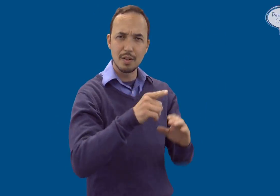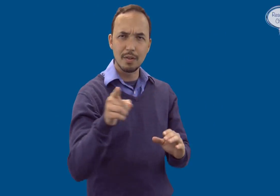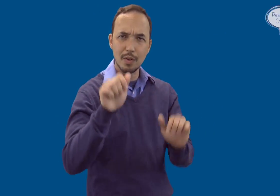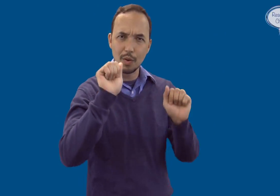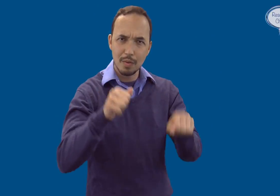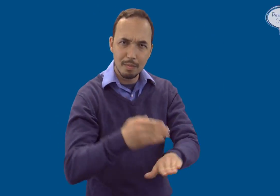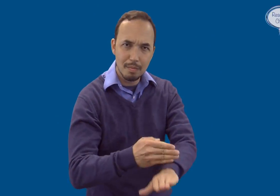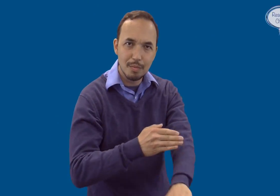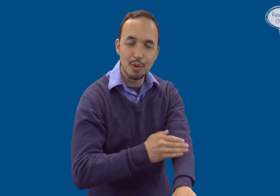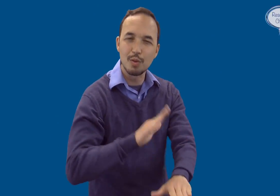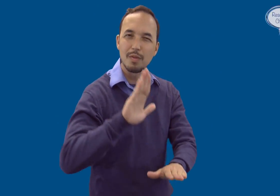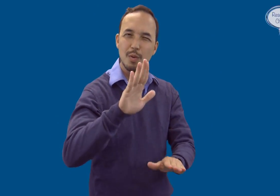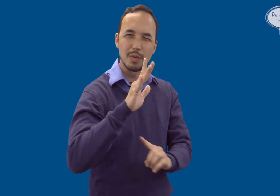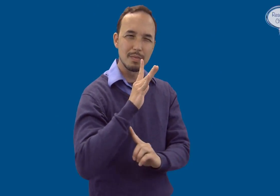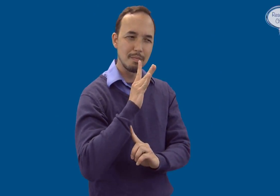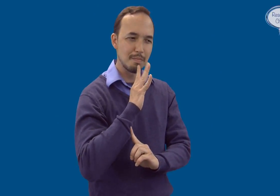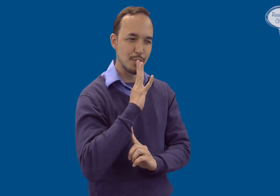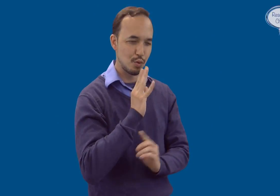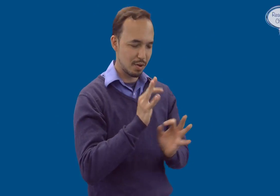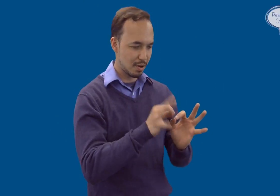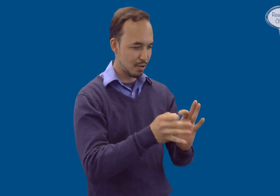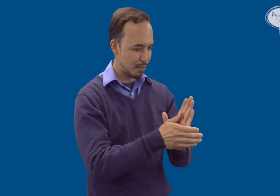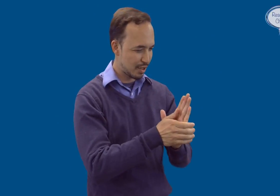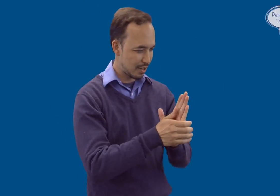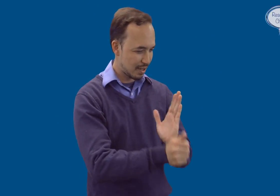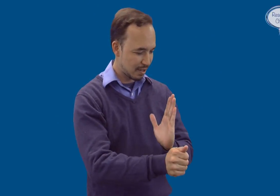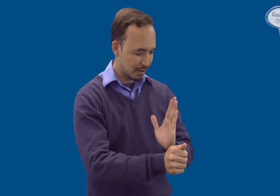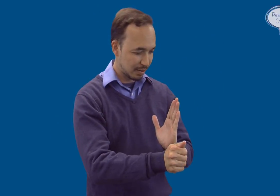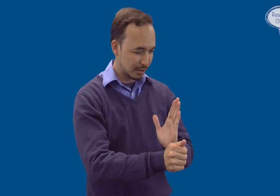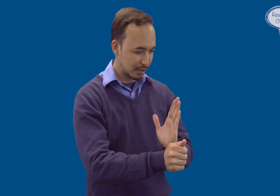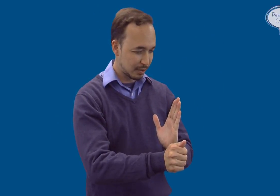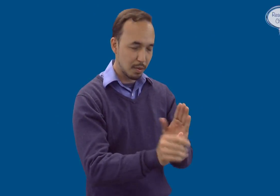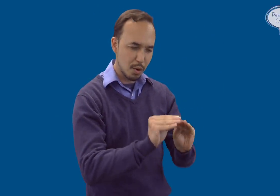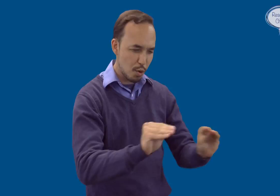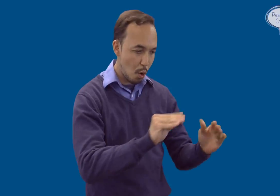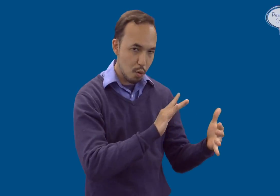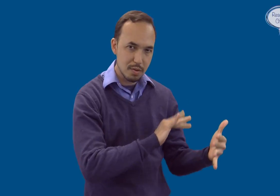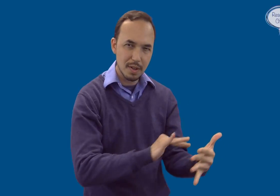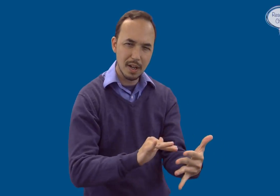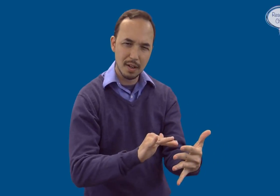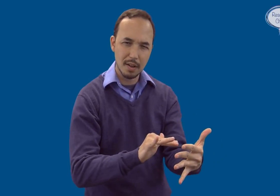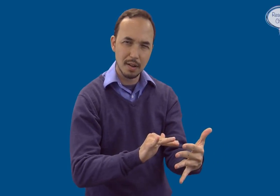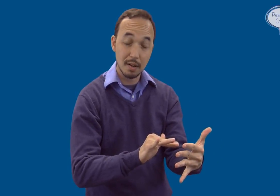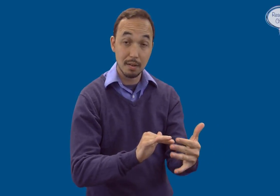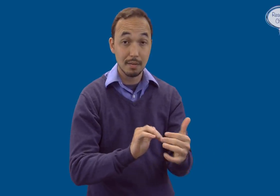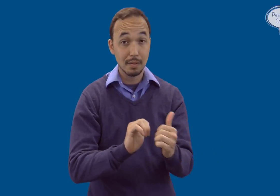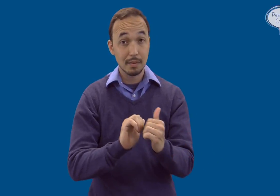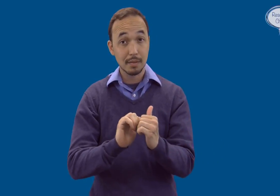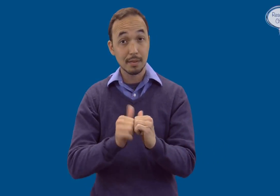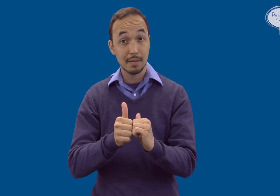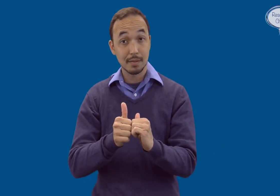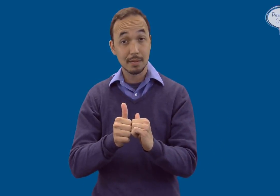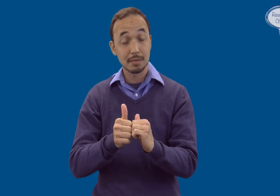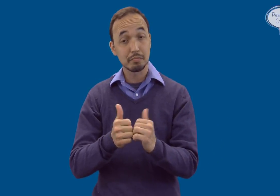Imagine if you could improve your spoken language interpreting skills without studying. How, you